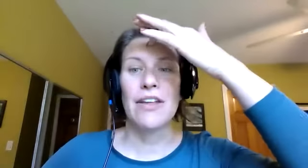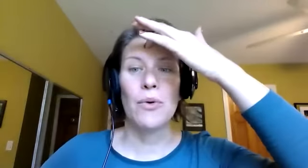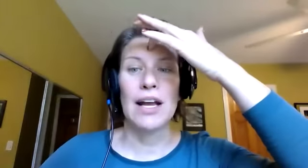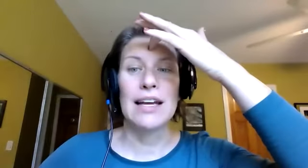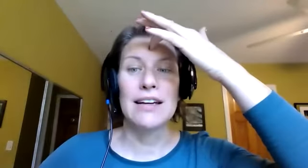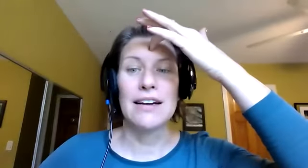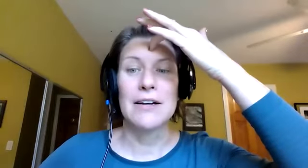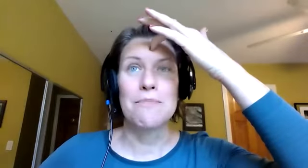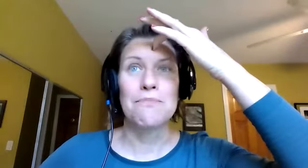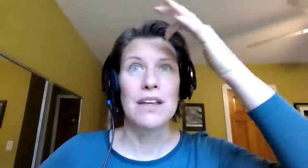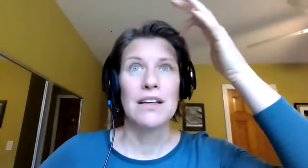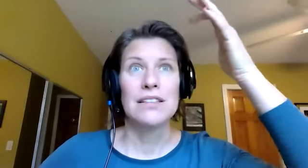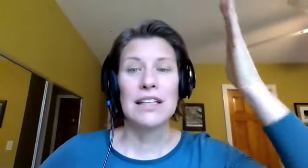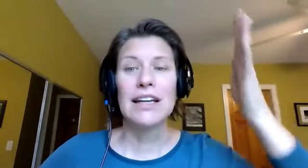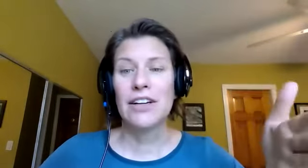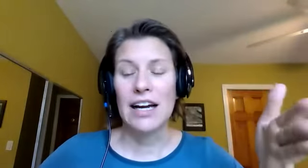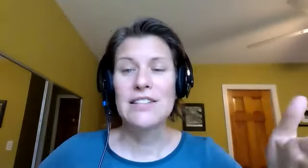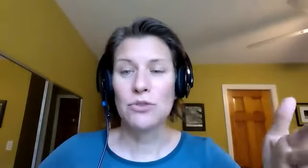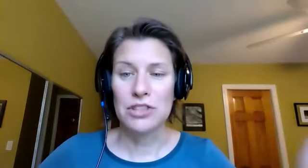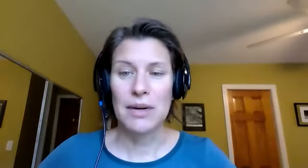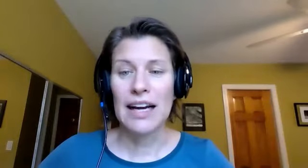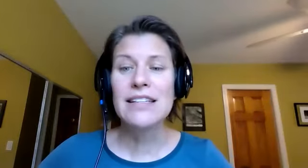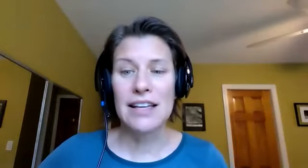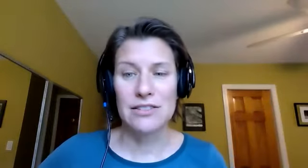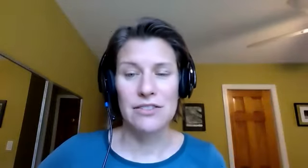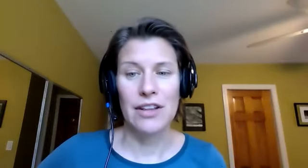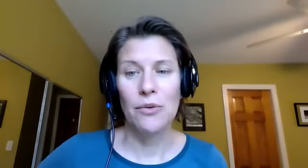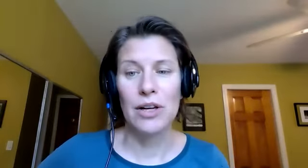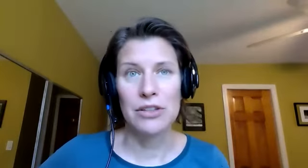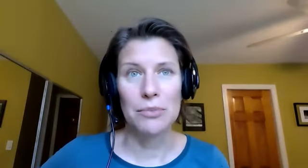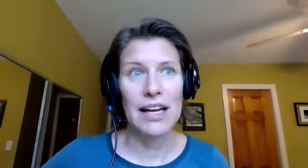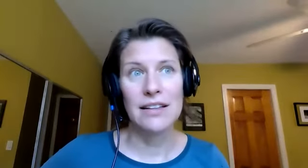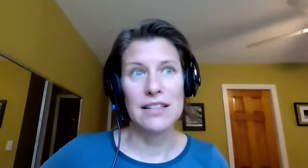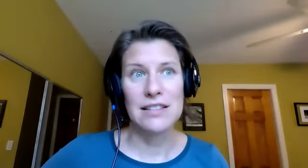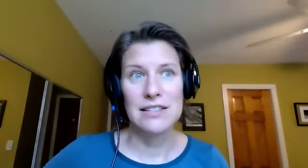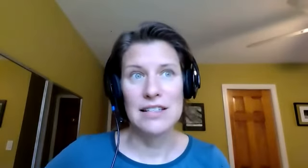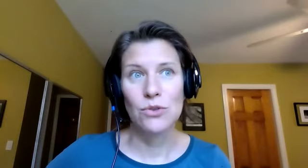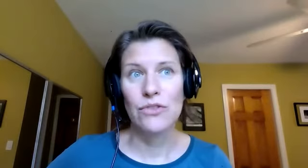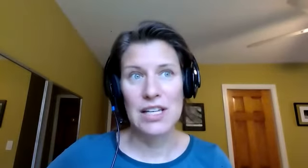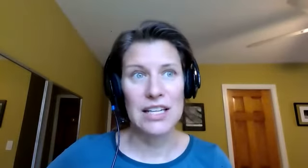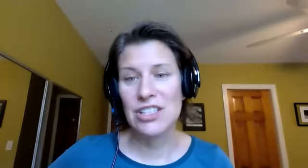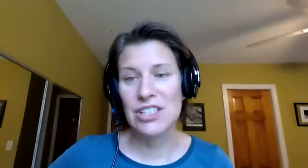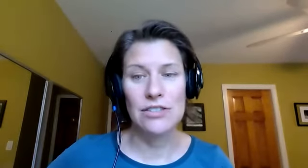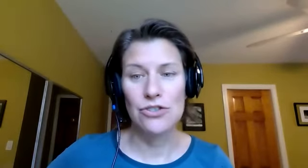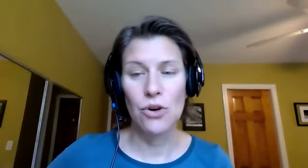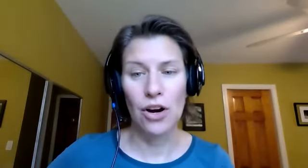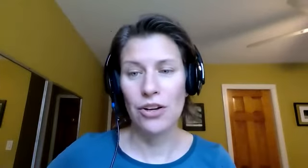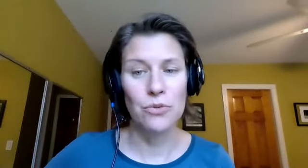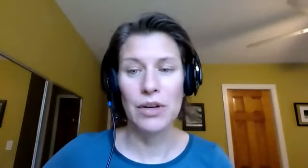that when I, um, declared in high school to my guidance counselor that I wanted to apply to the NC state school of design, she said, it's too hard. You won't get